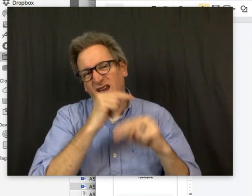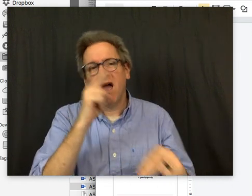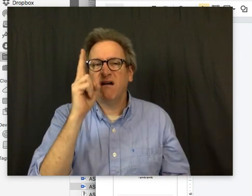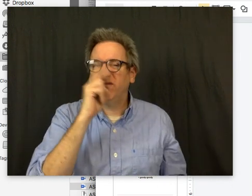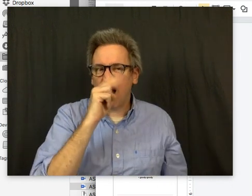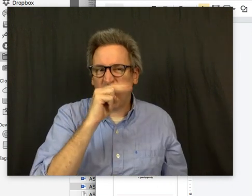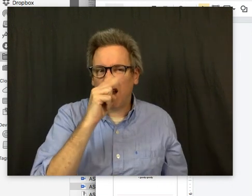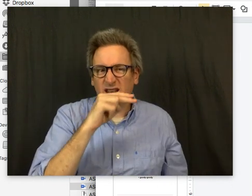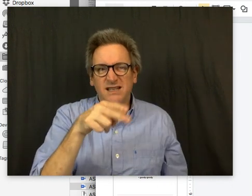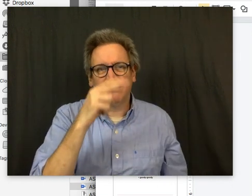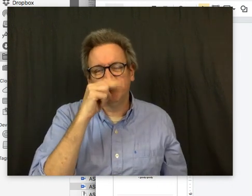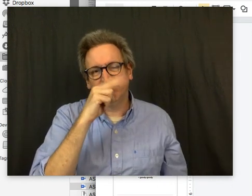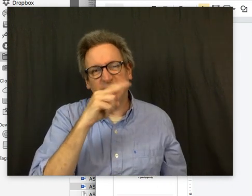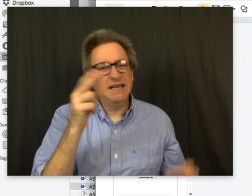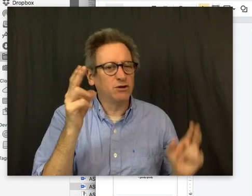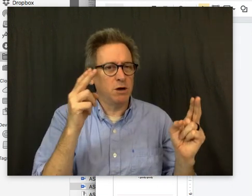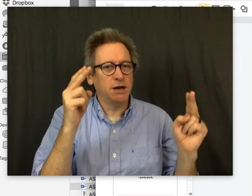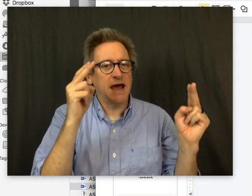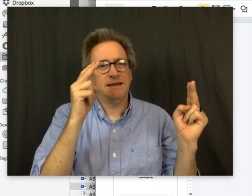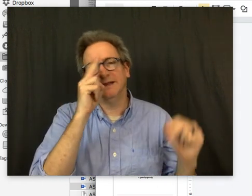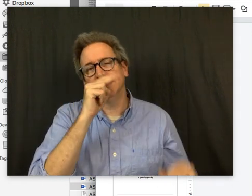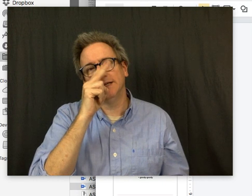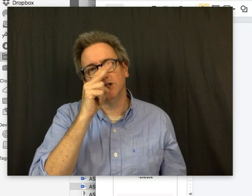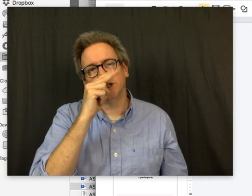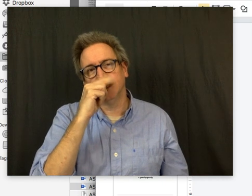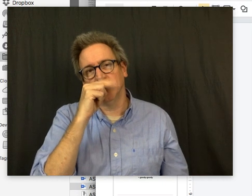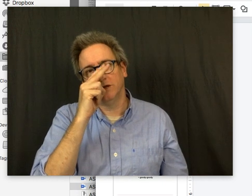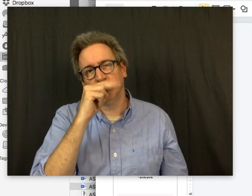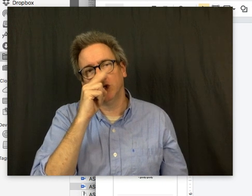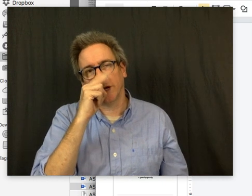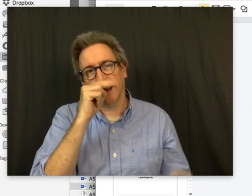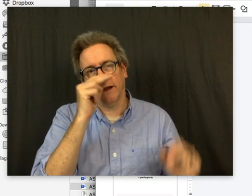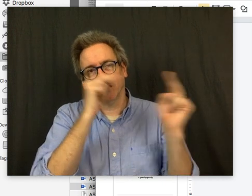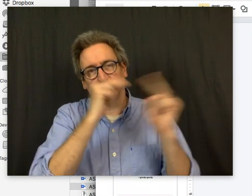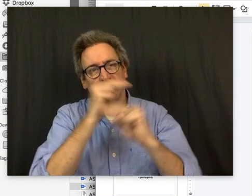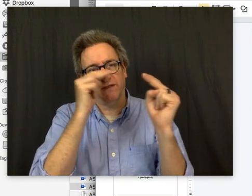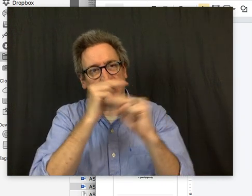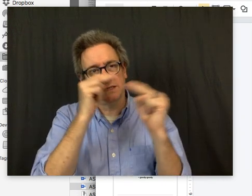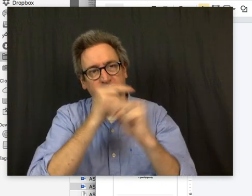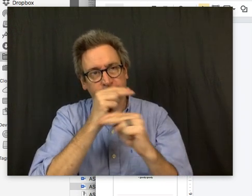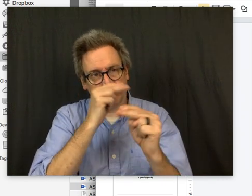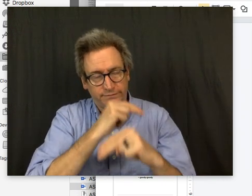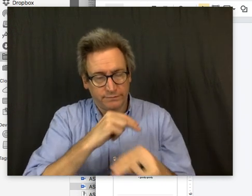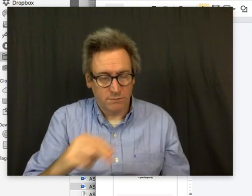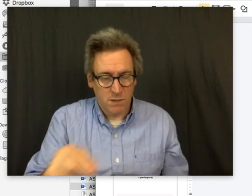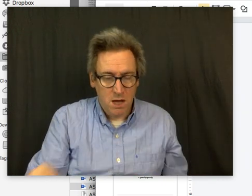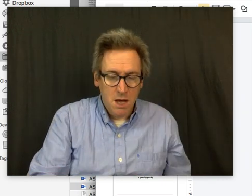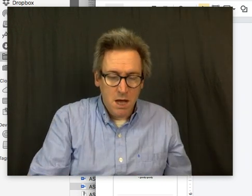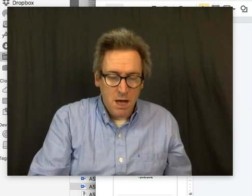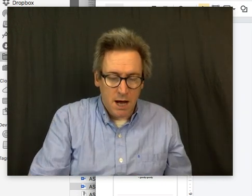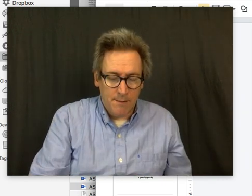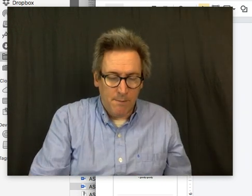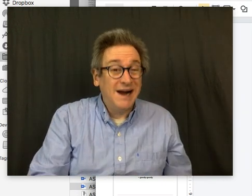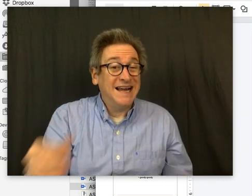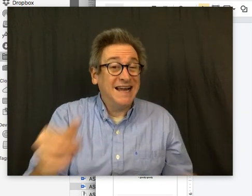Funny, funny. This, either one, I think this is just the shorthand version of this.